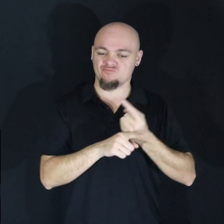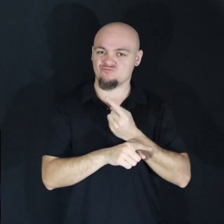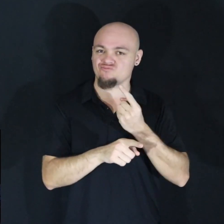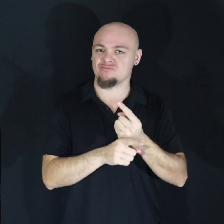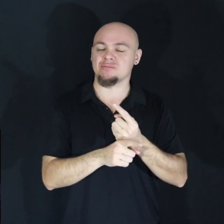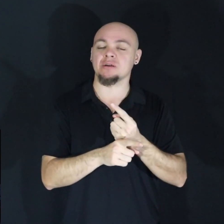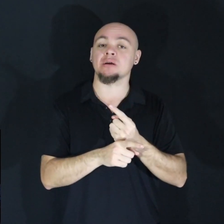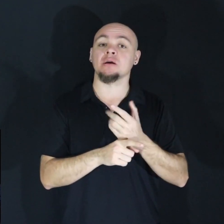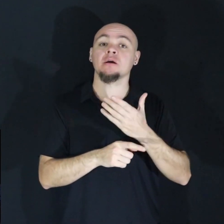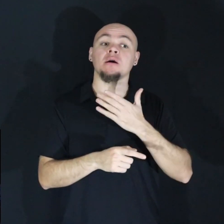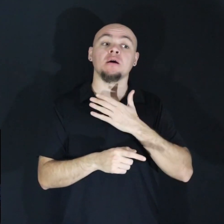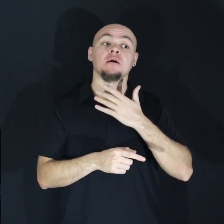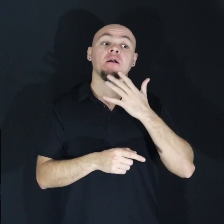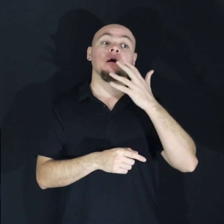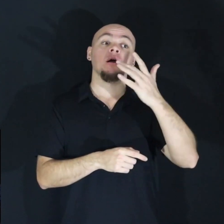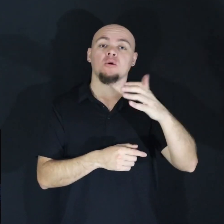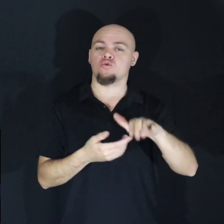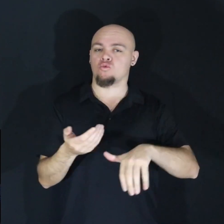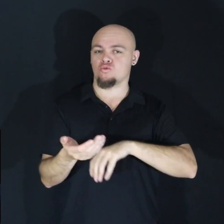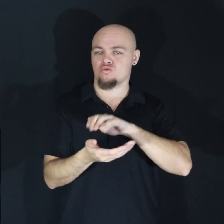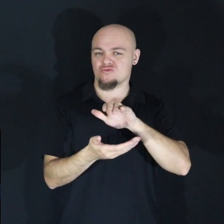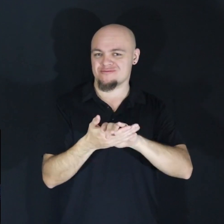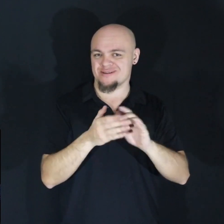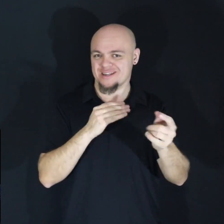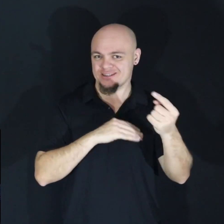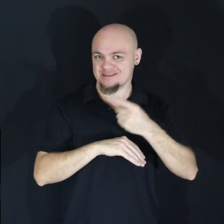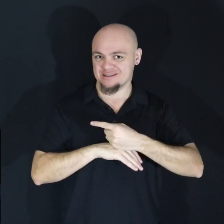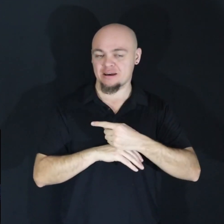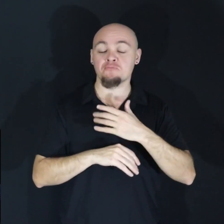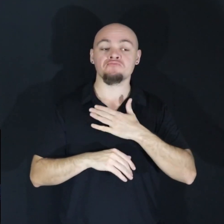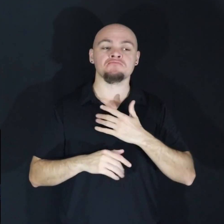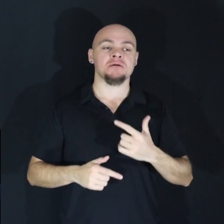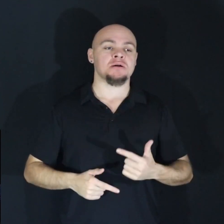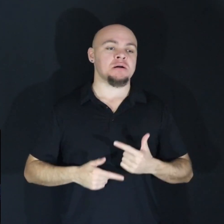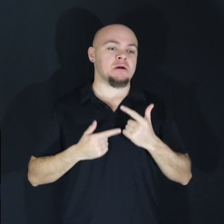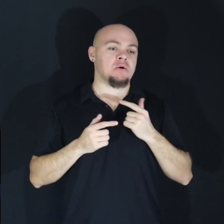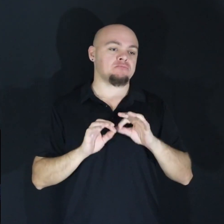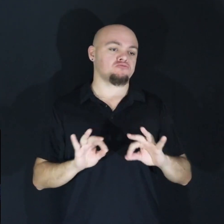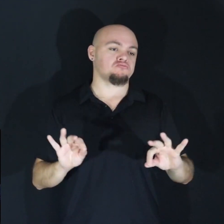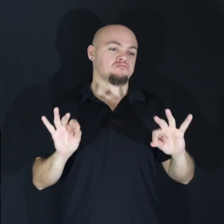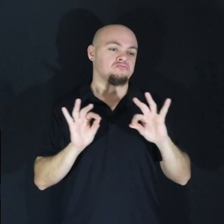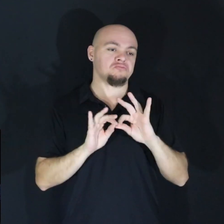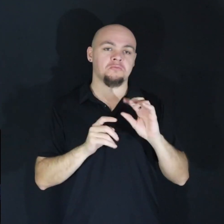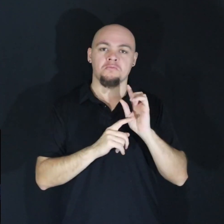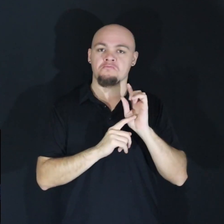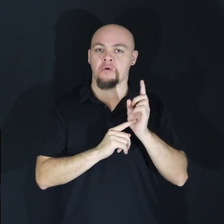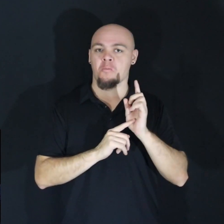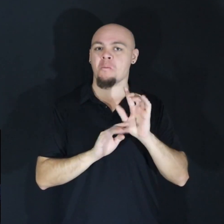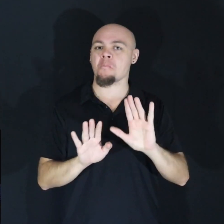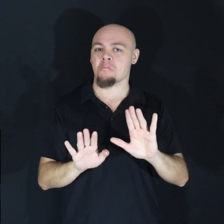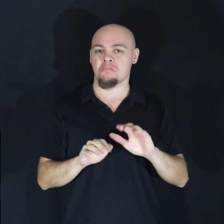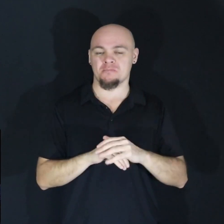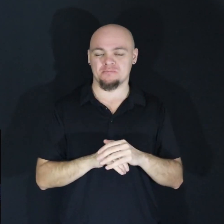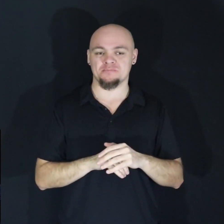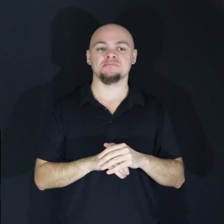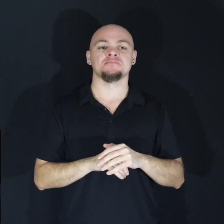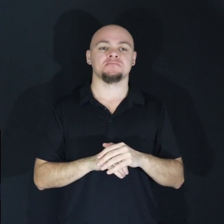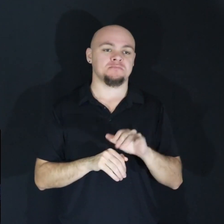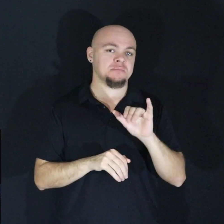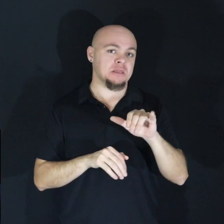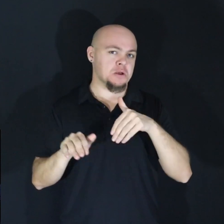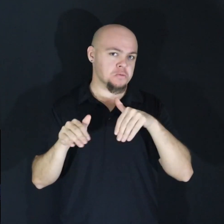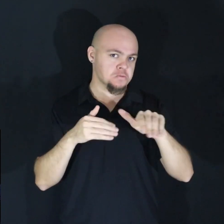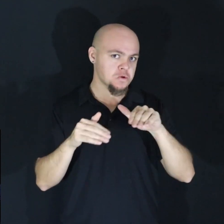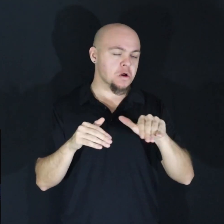Fast forward to my wedding day, though. A very significant moment in a woman's life, if I do say so myself. And I did take that